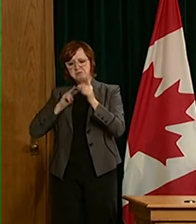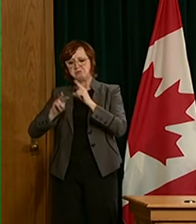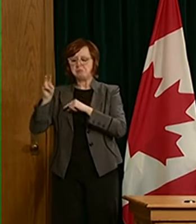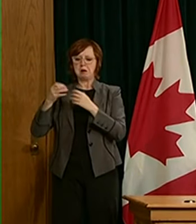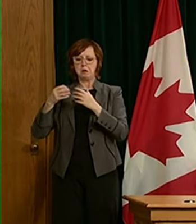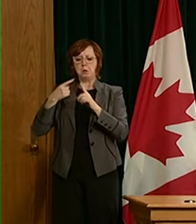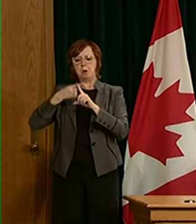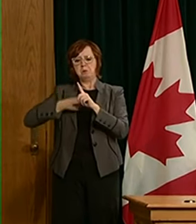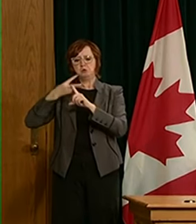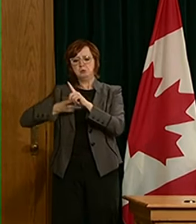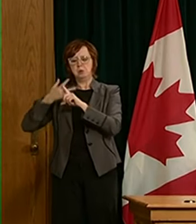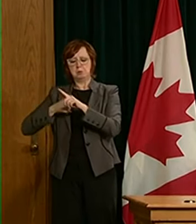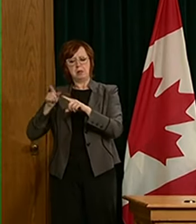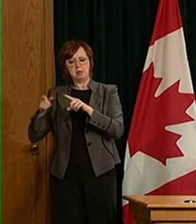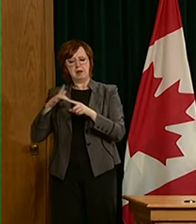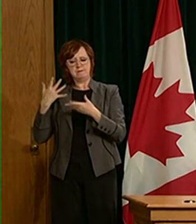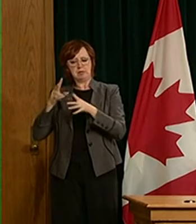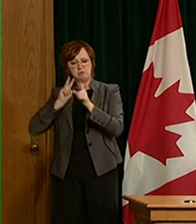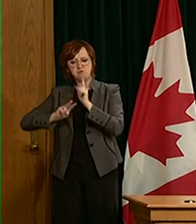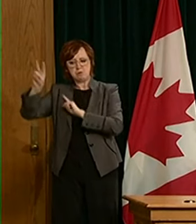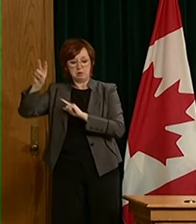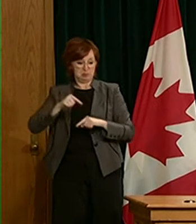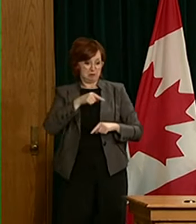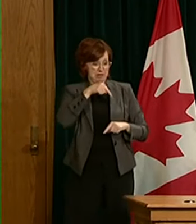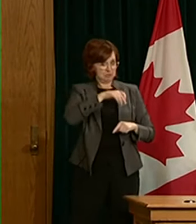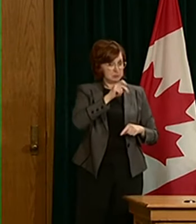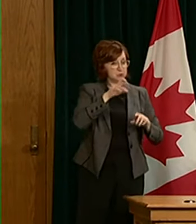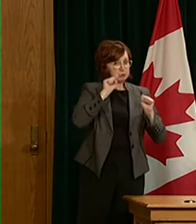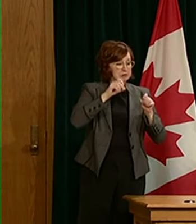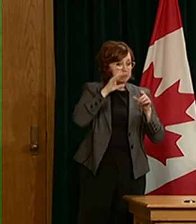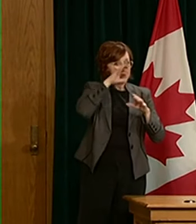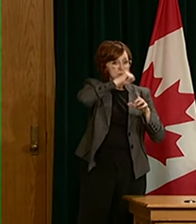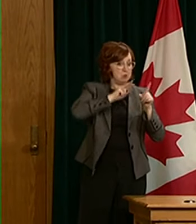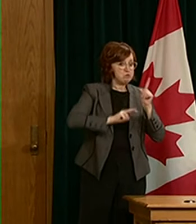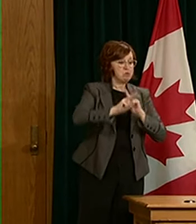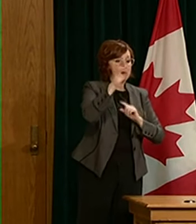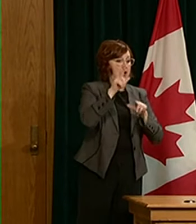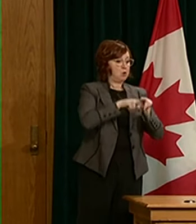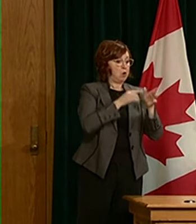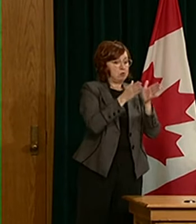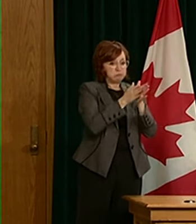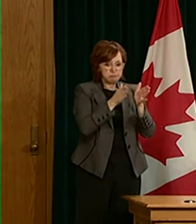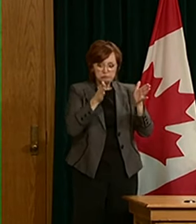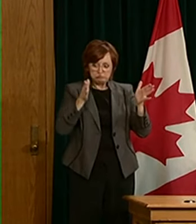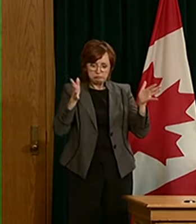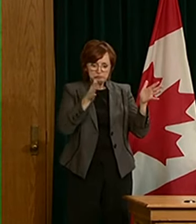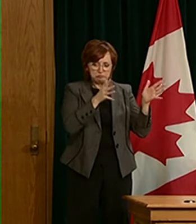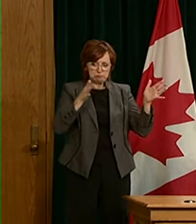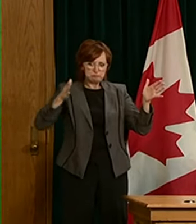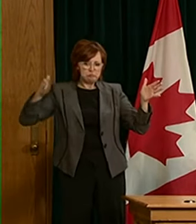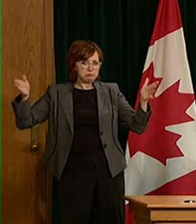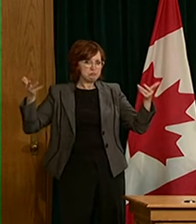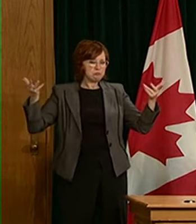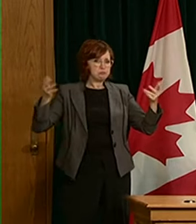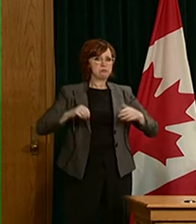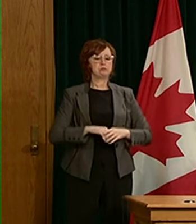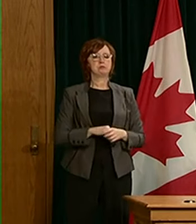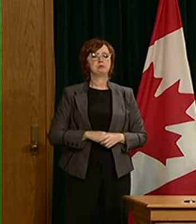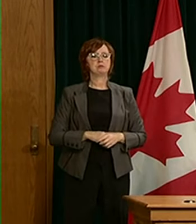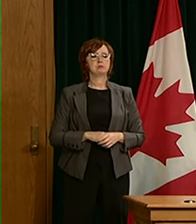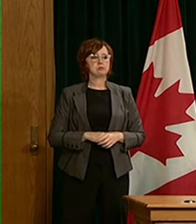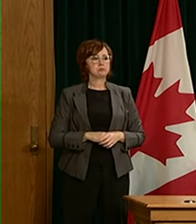likely peak would be. Are you able to provide any sort of sense to the public about what we're seeing in terms